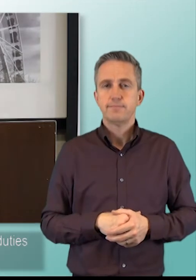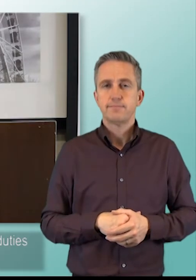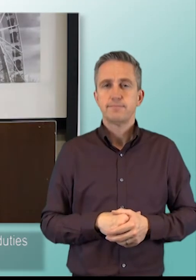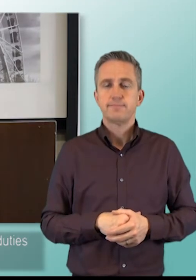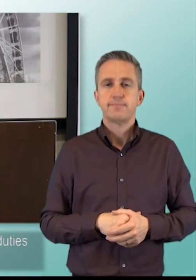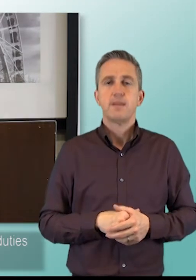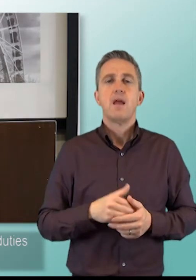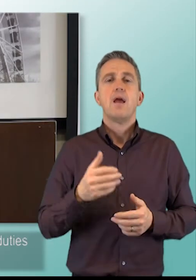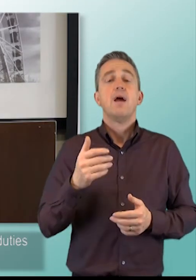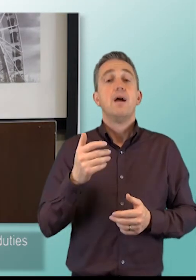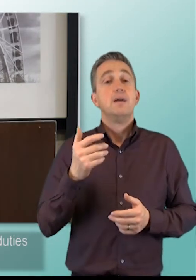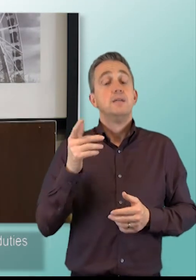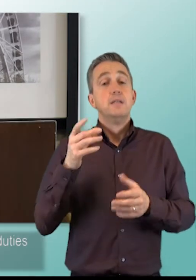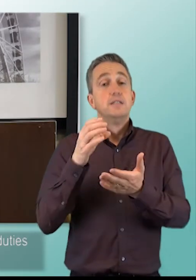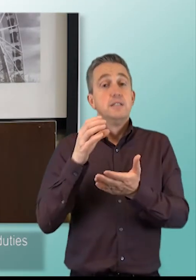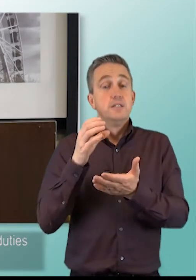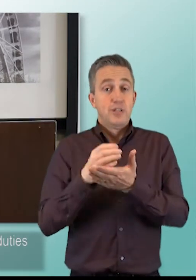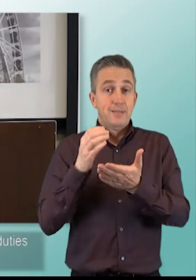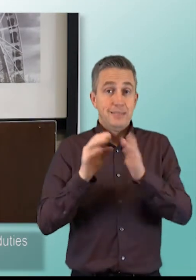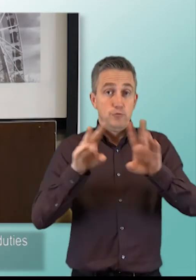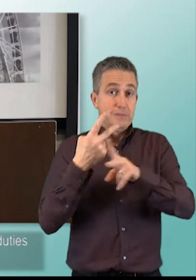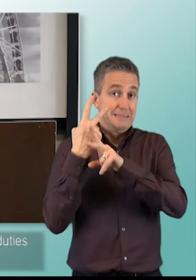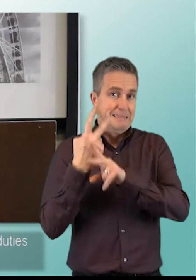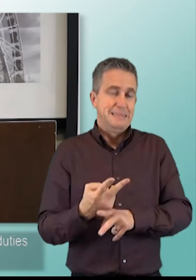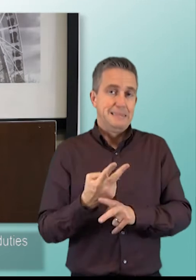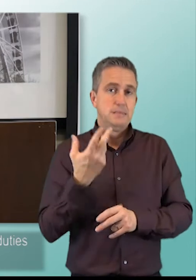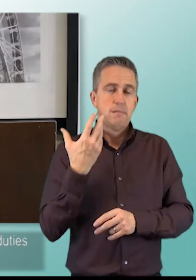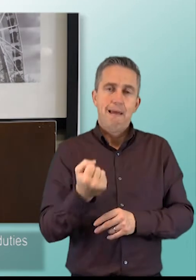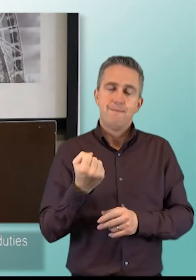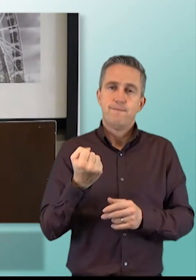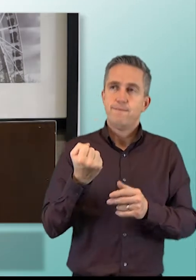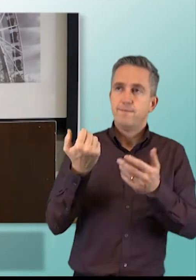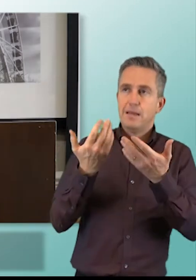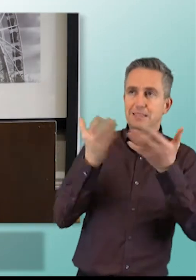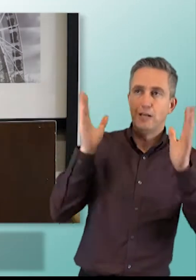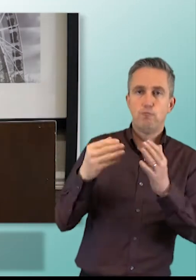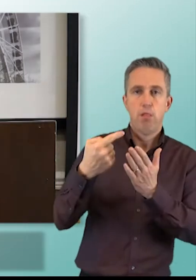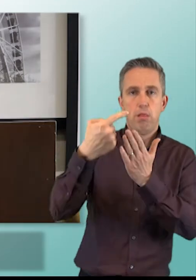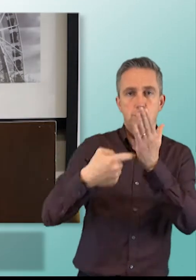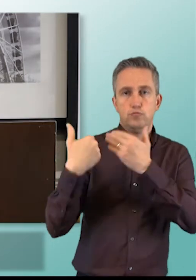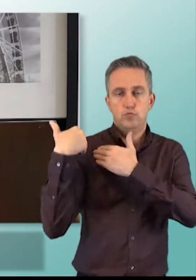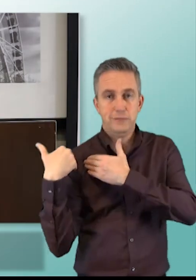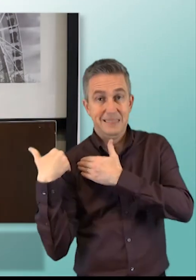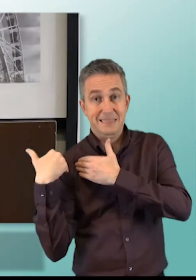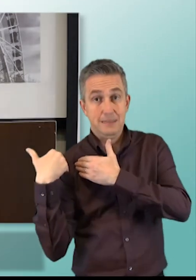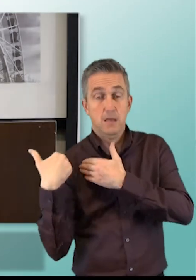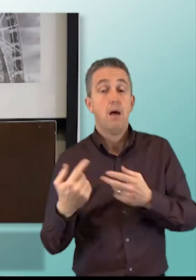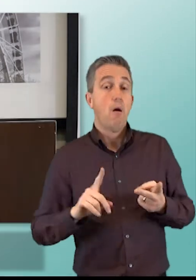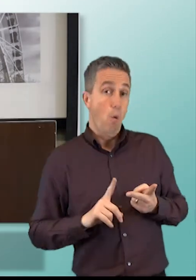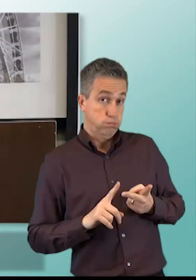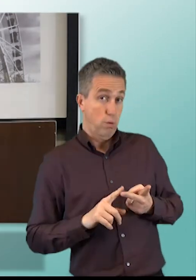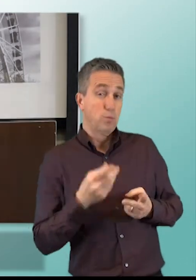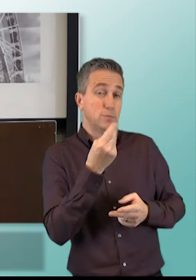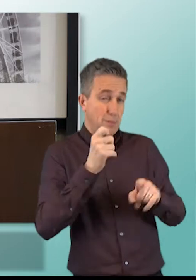Now, earlier on, I mentioned that as well as the general duties of charity trustees, there are also some very specific ones which are set out in law, and I'm going to